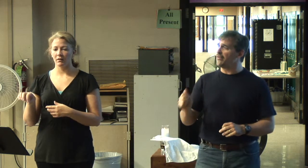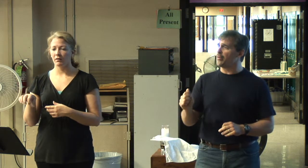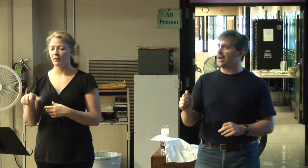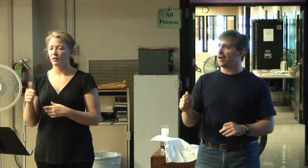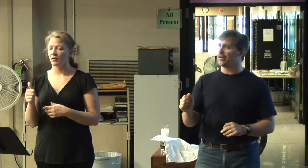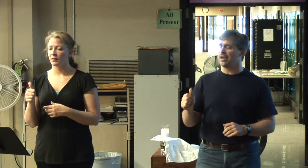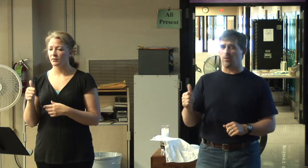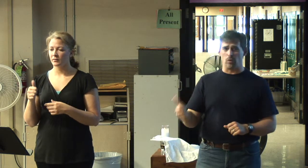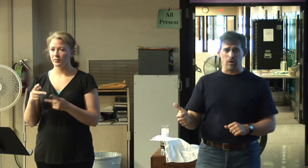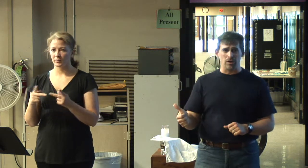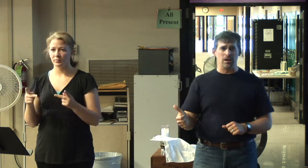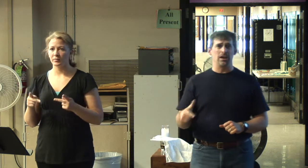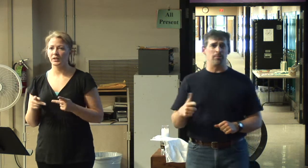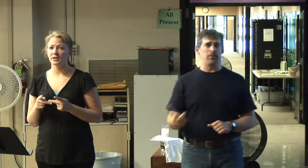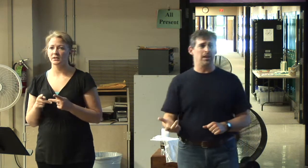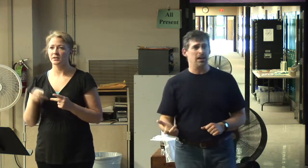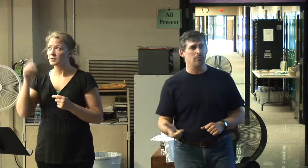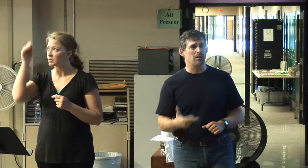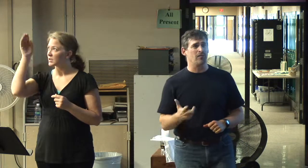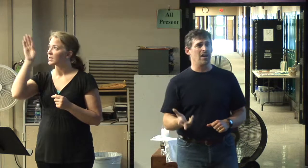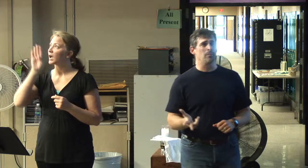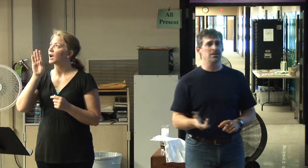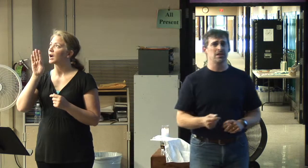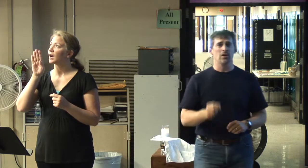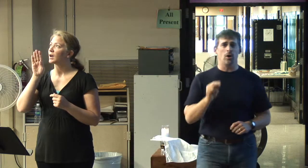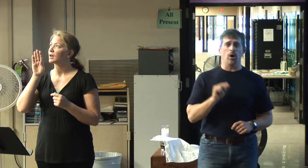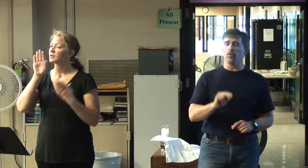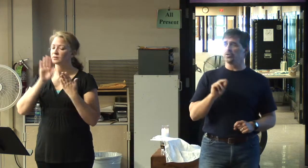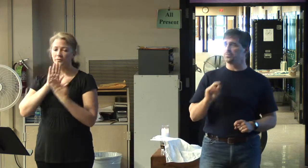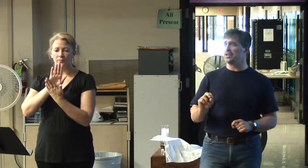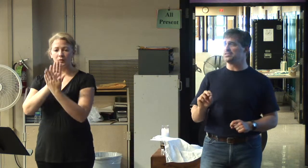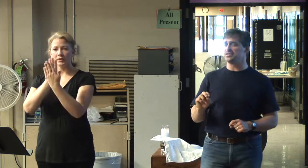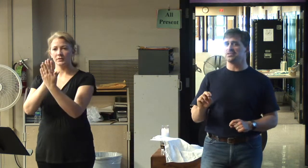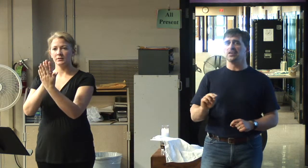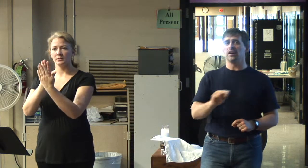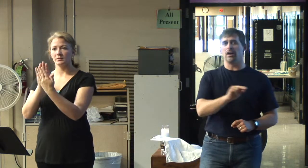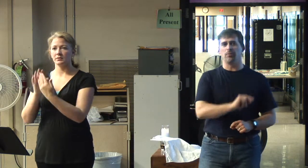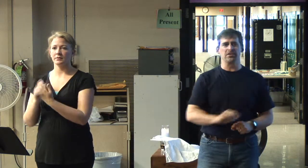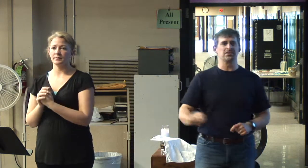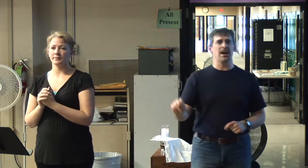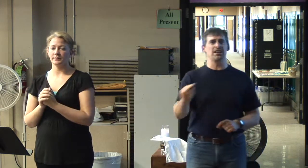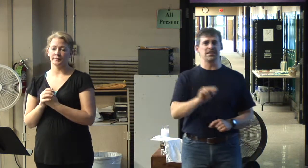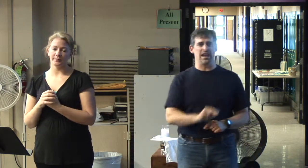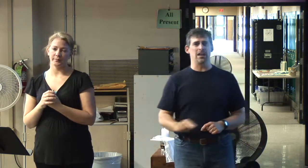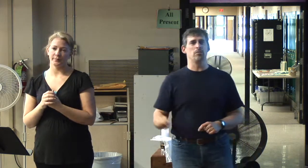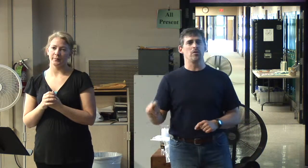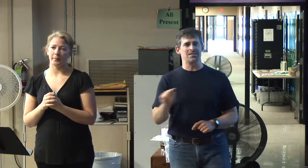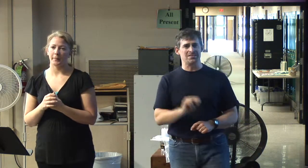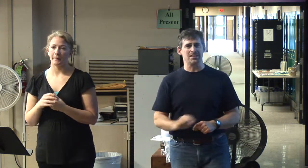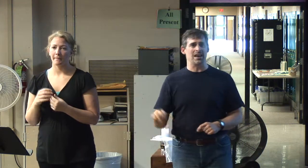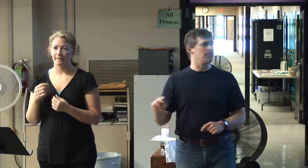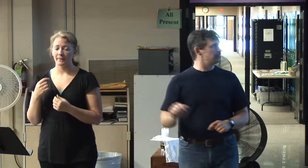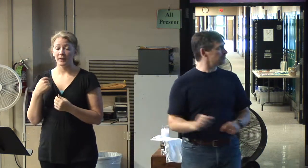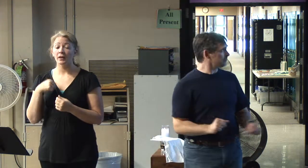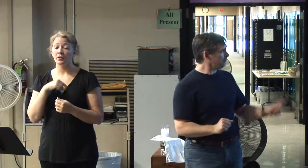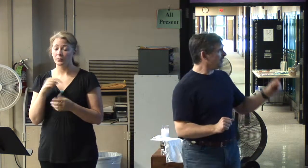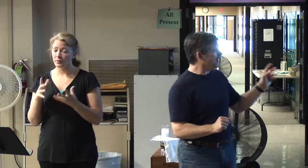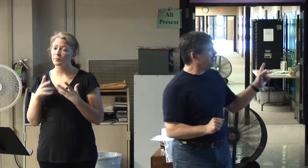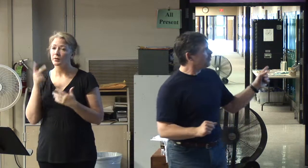just wherever we are, at work, at play, with our families, all those places are places God is at, and we want to see